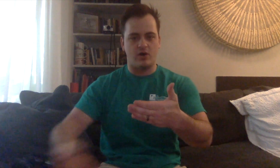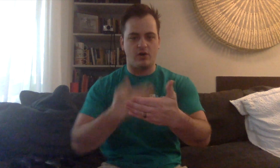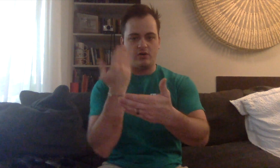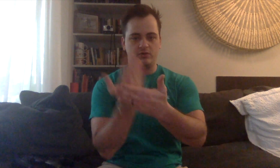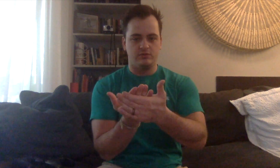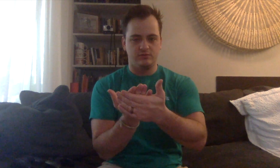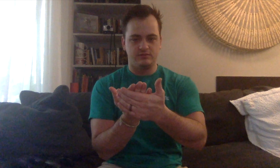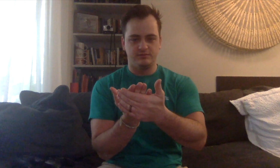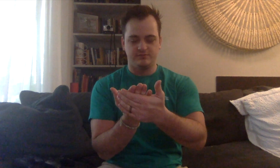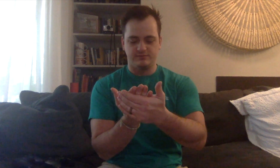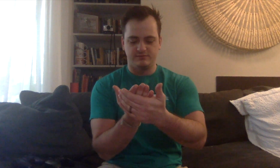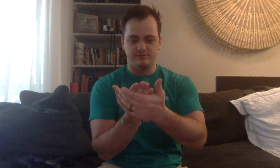all.